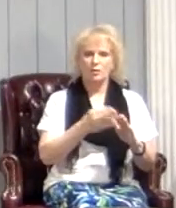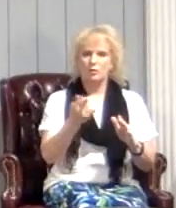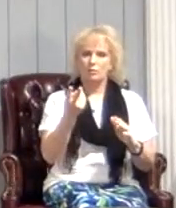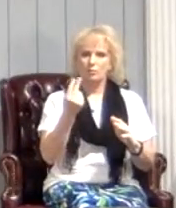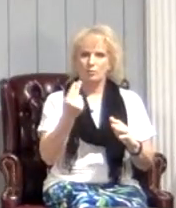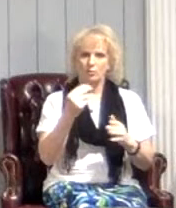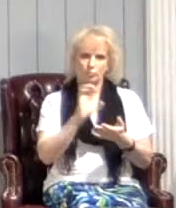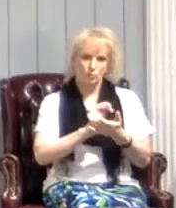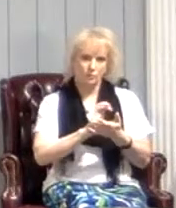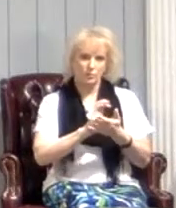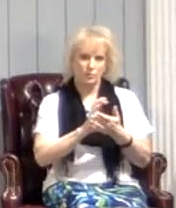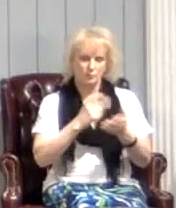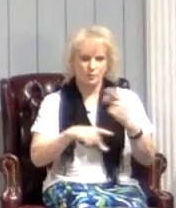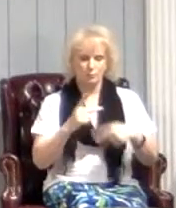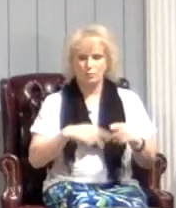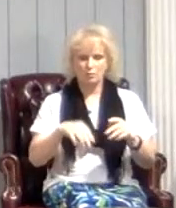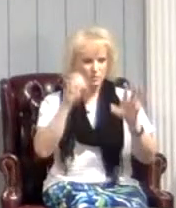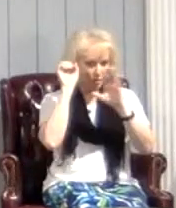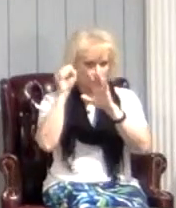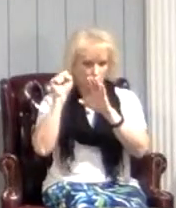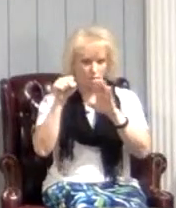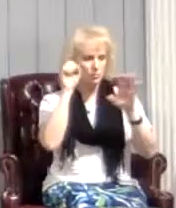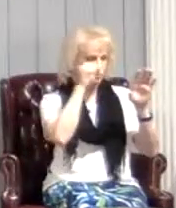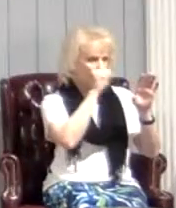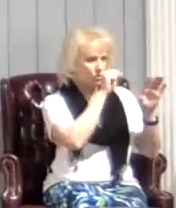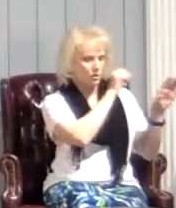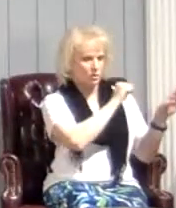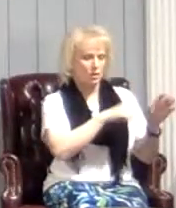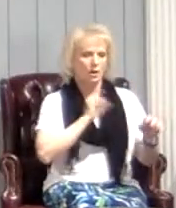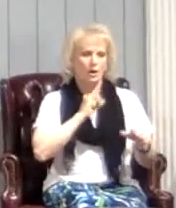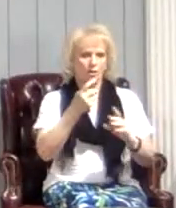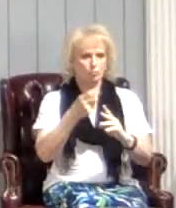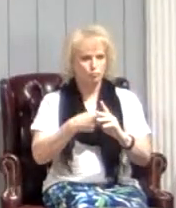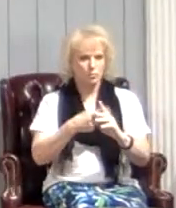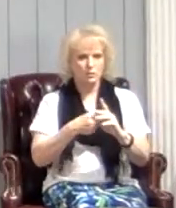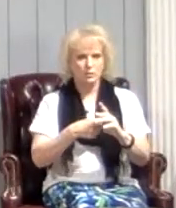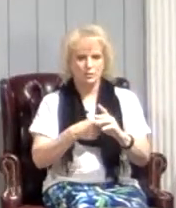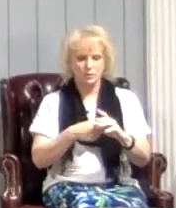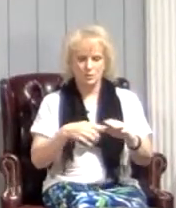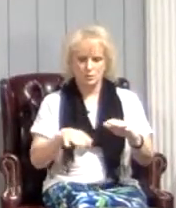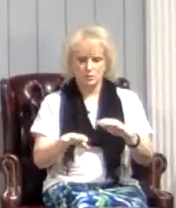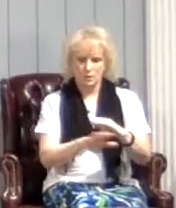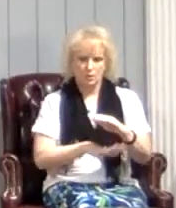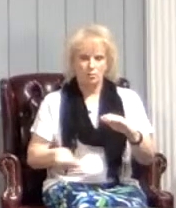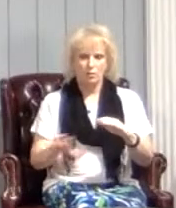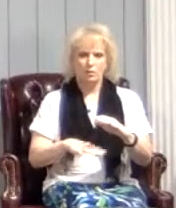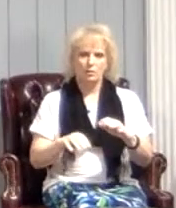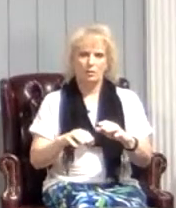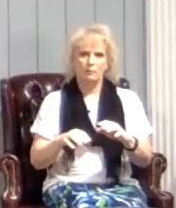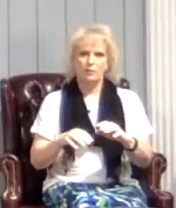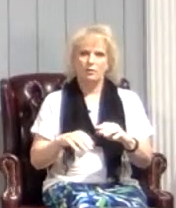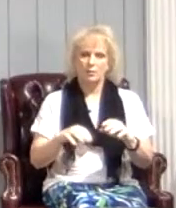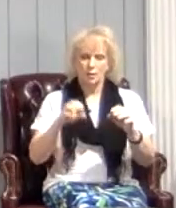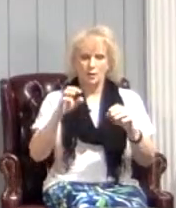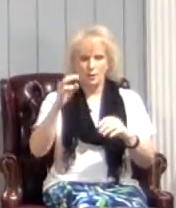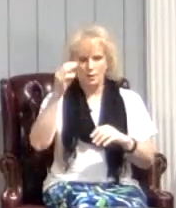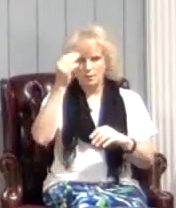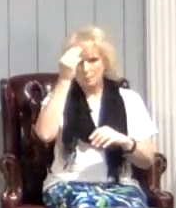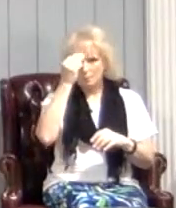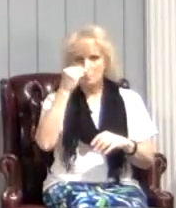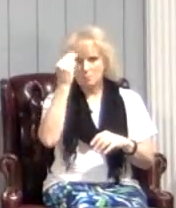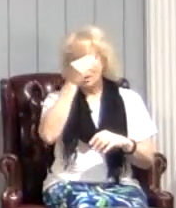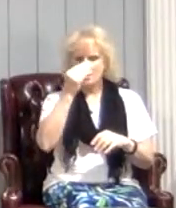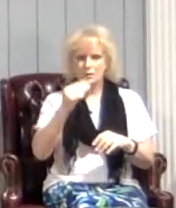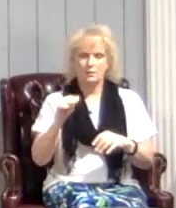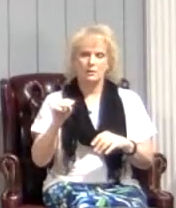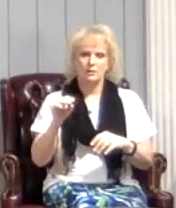and I rented the basement of the Methodist church building in Platteville, Colorado. We started knocking doors, and I'm just going to